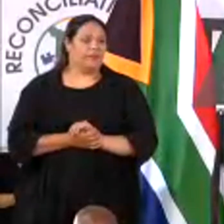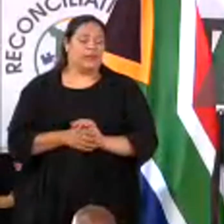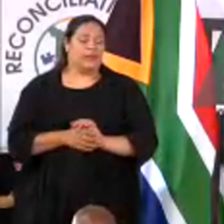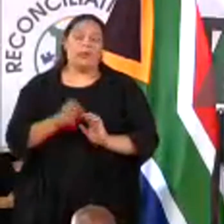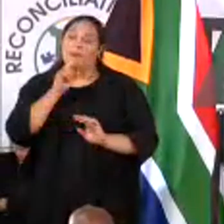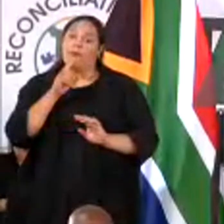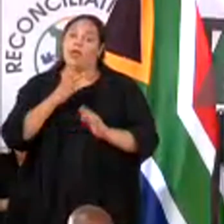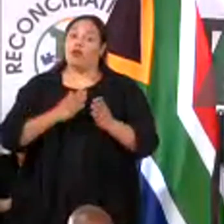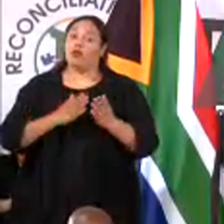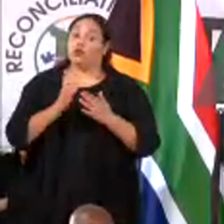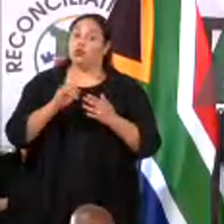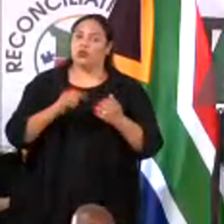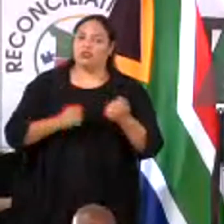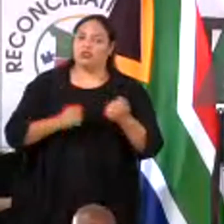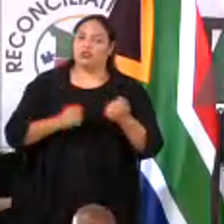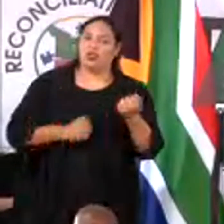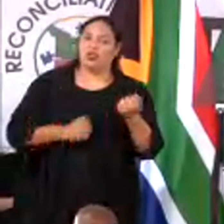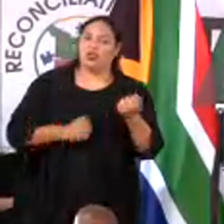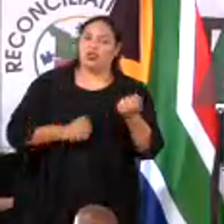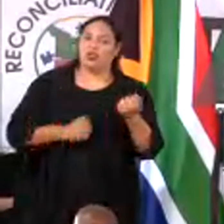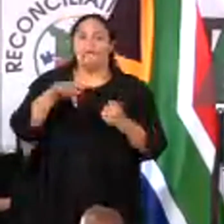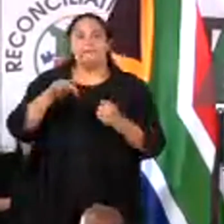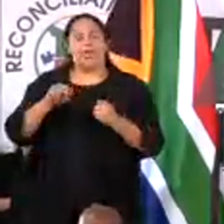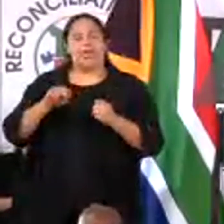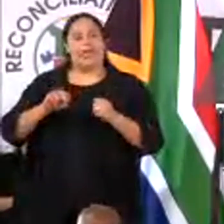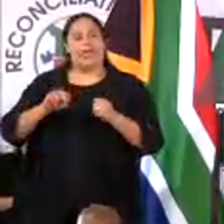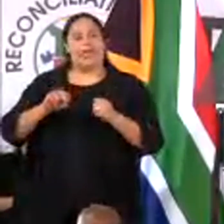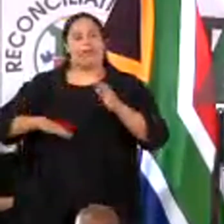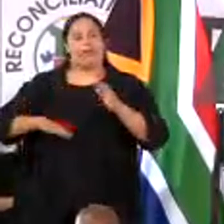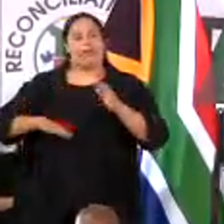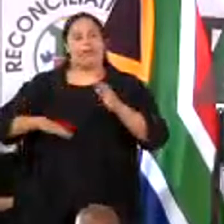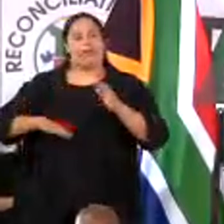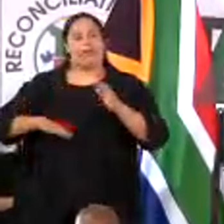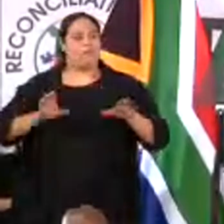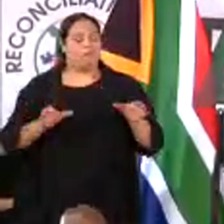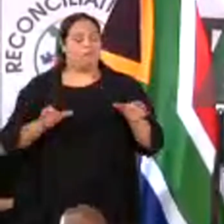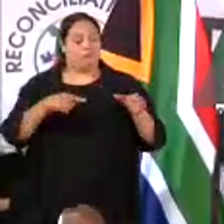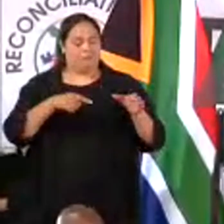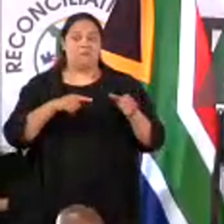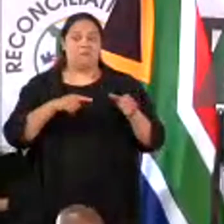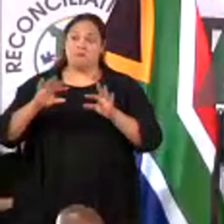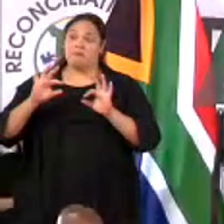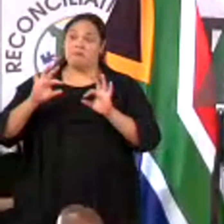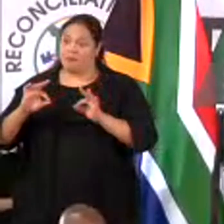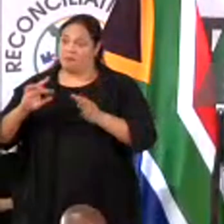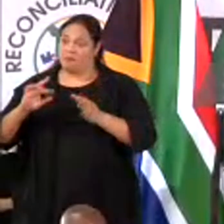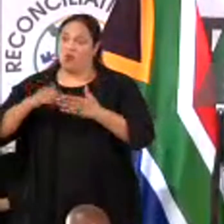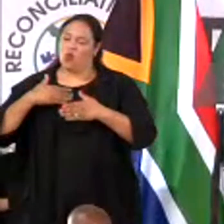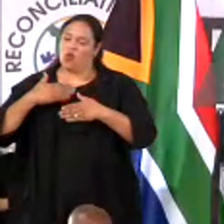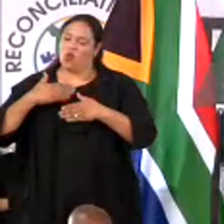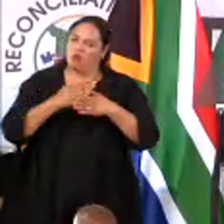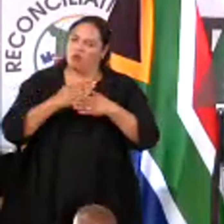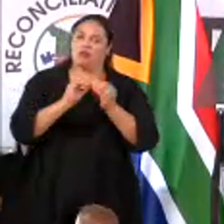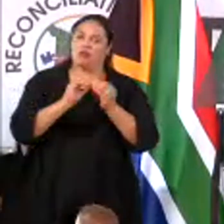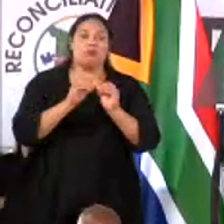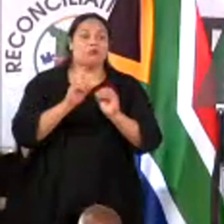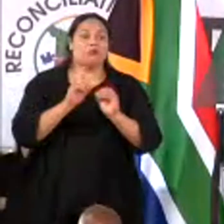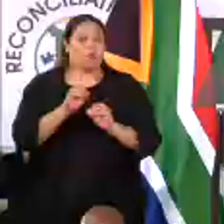with the support of the Pan South African Language Board, we have worked to make